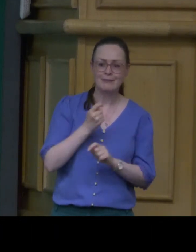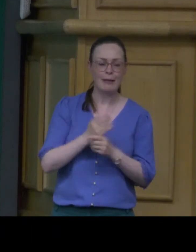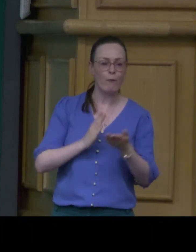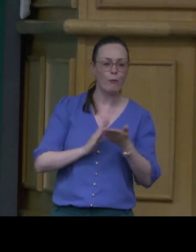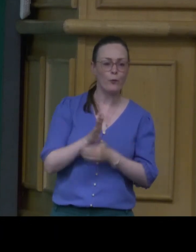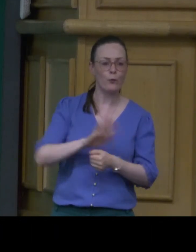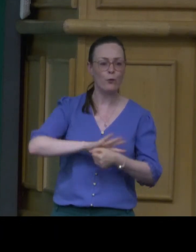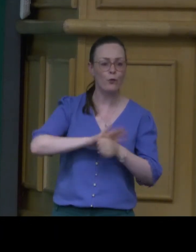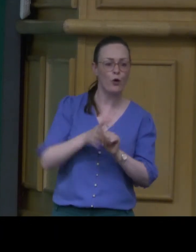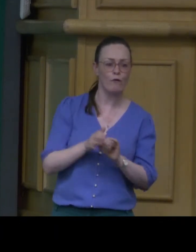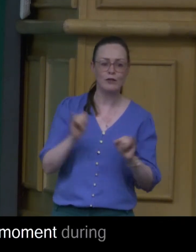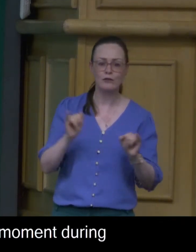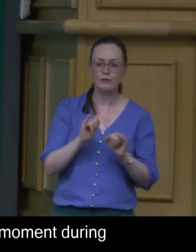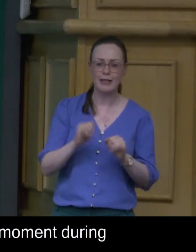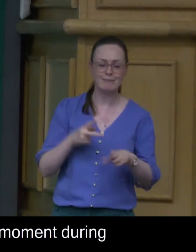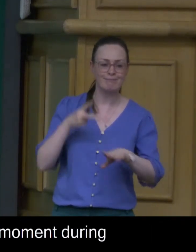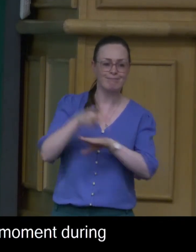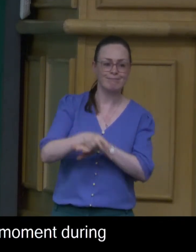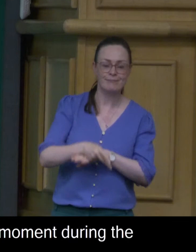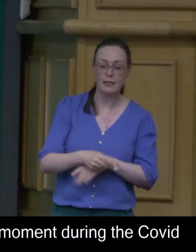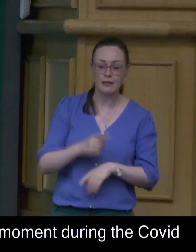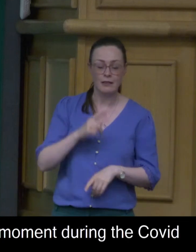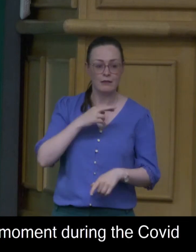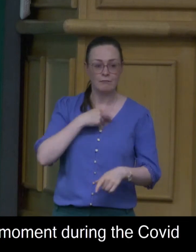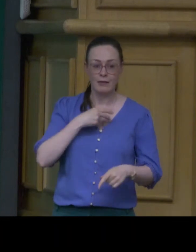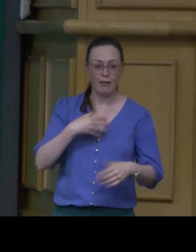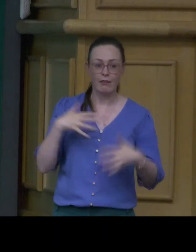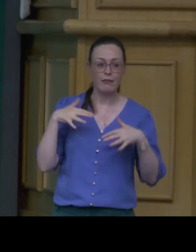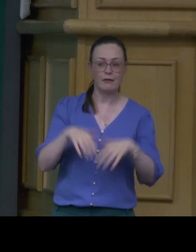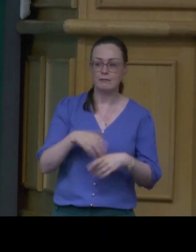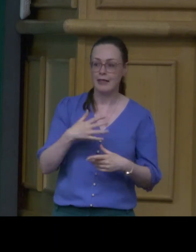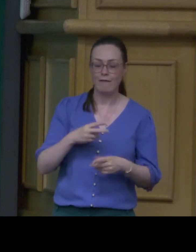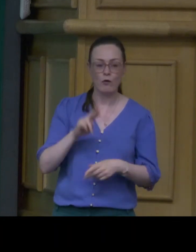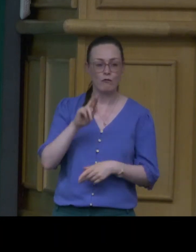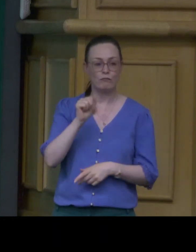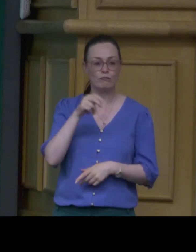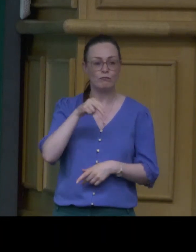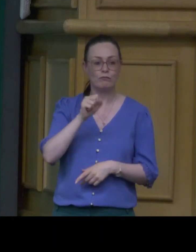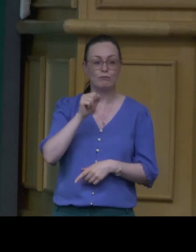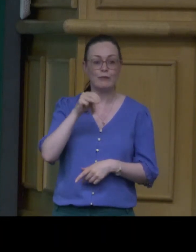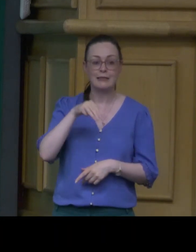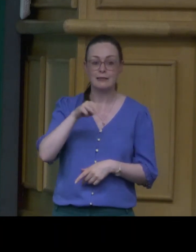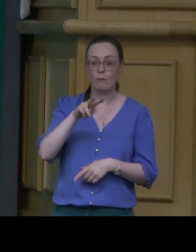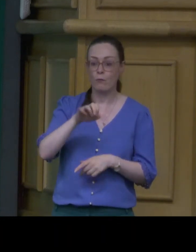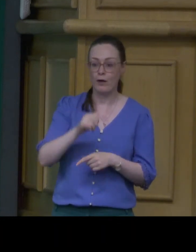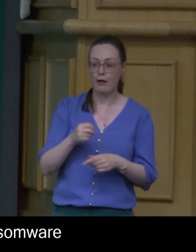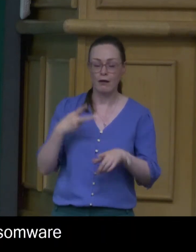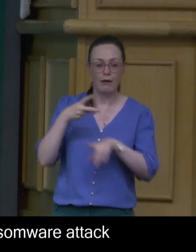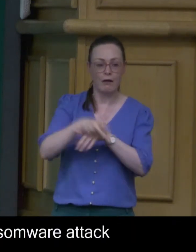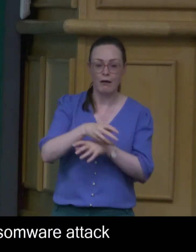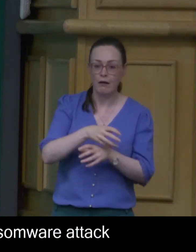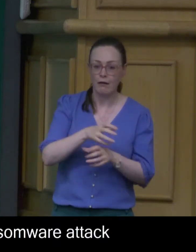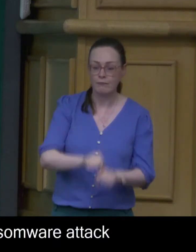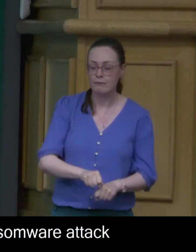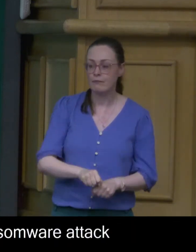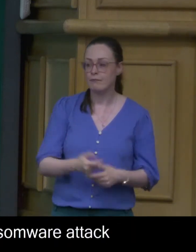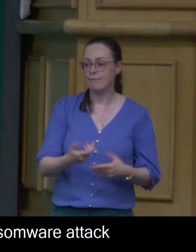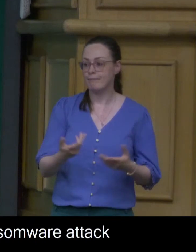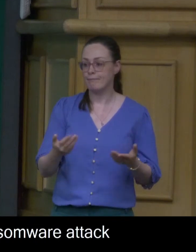the COVID crisis. We were completely disabled by a ransomware attack which